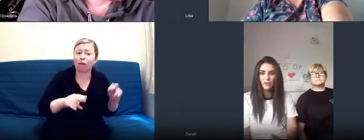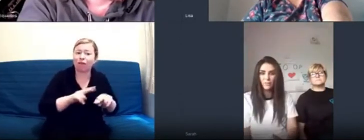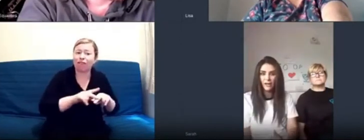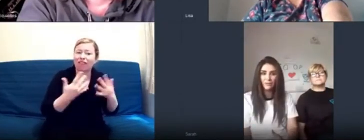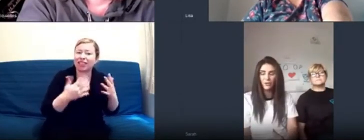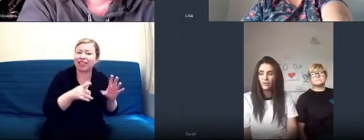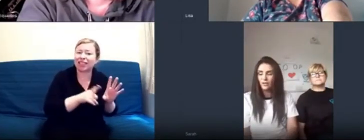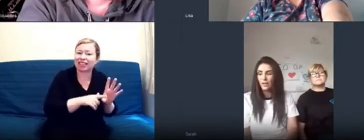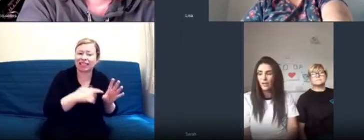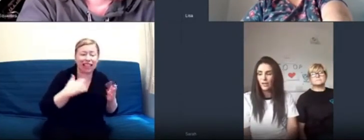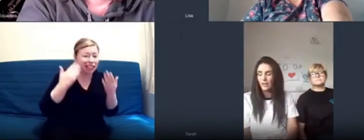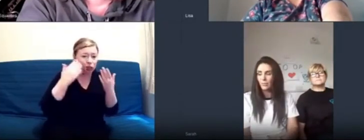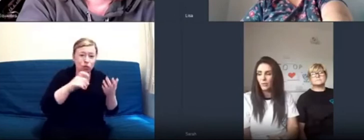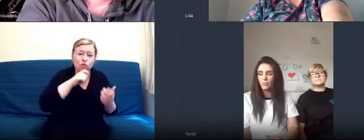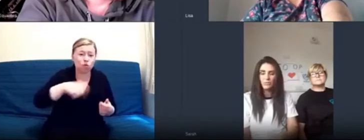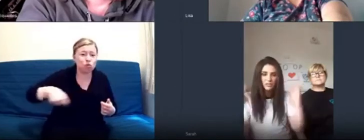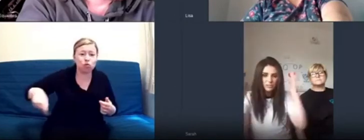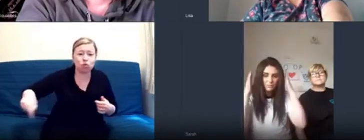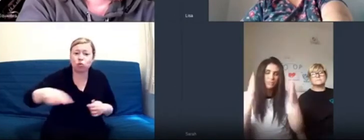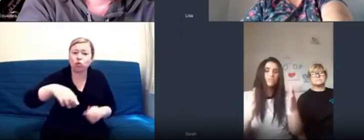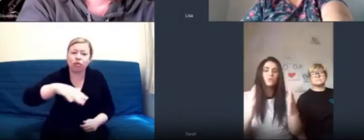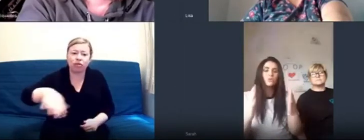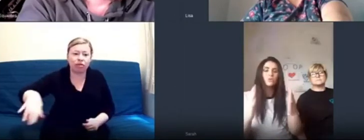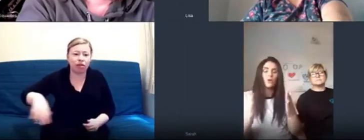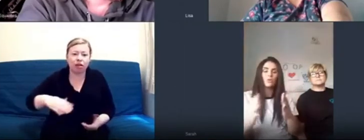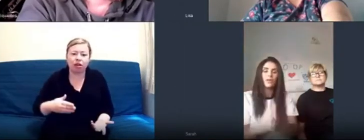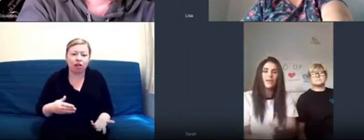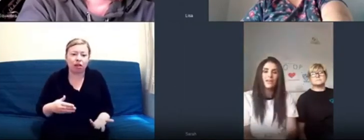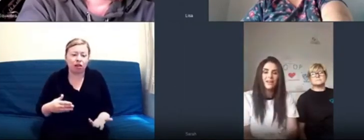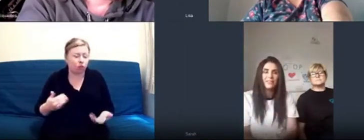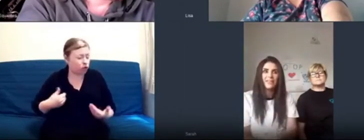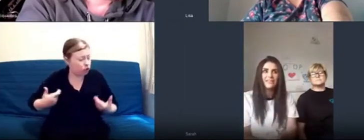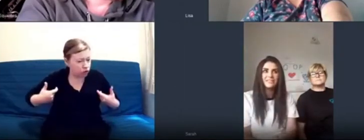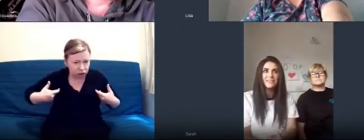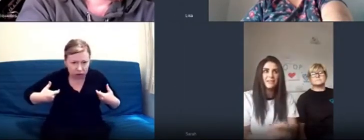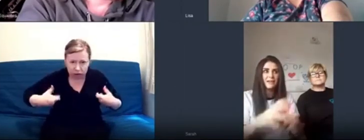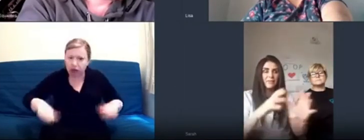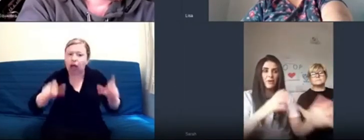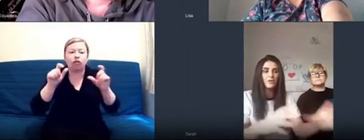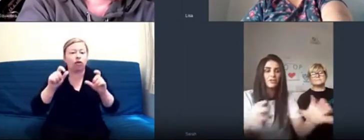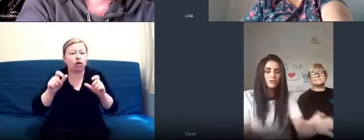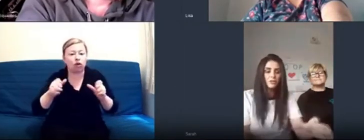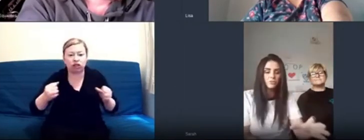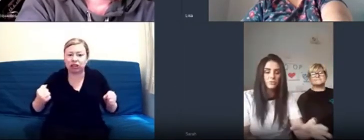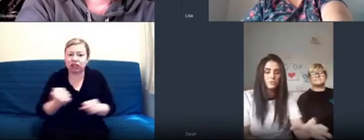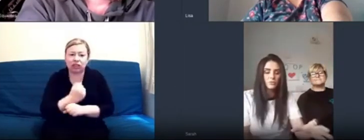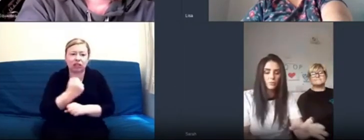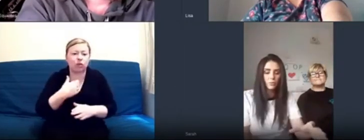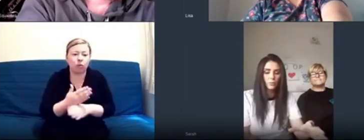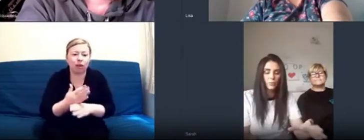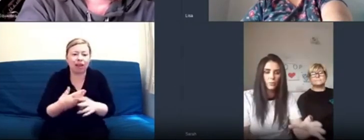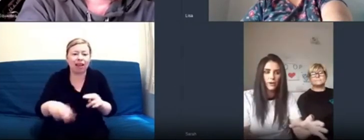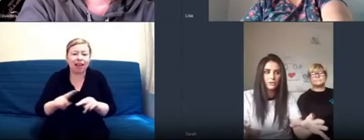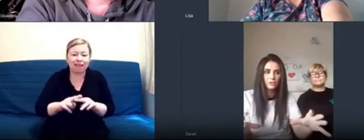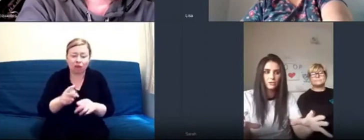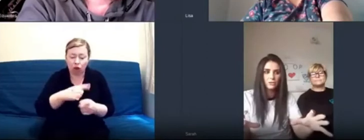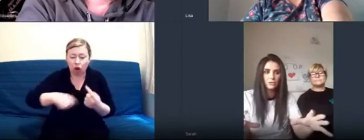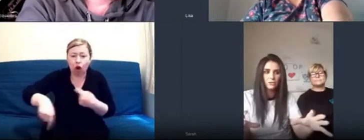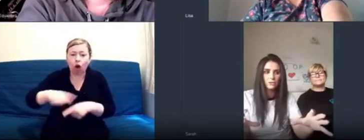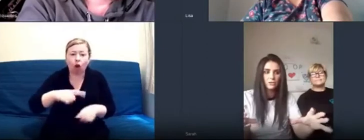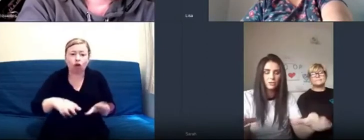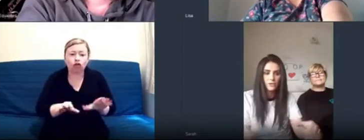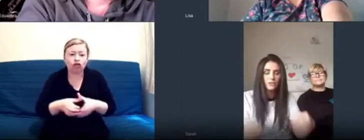groups and what have you. But we just got on with it. And at the end of the day, if all these groups